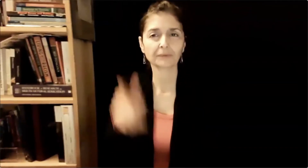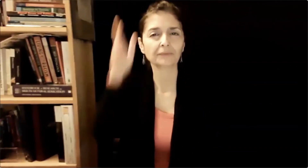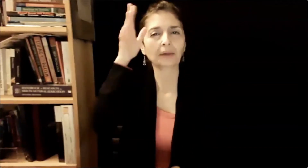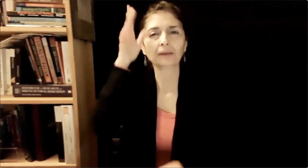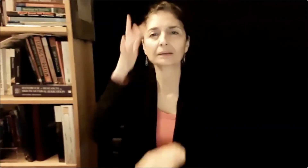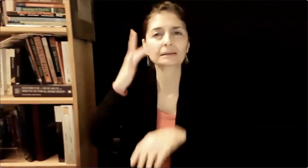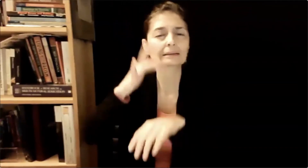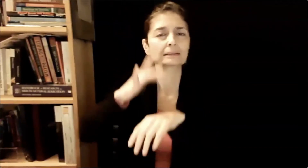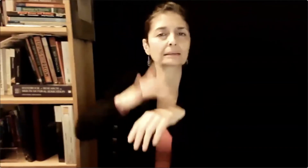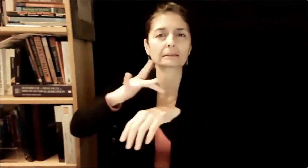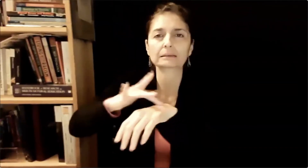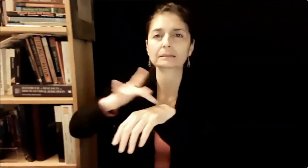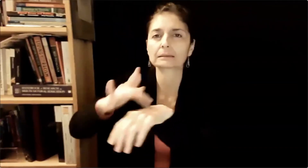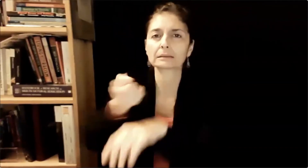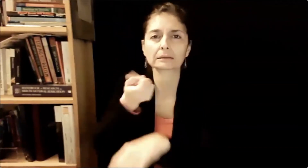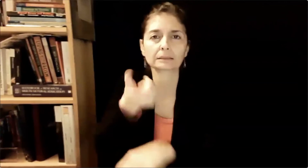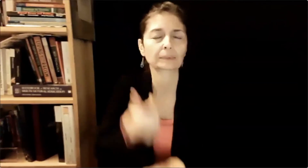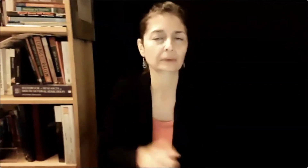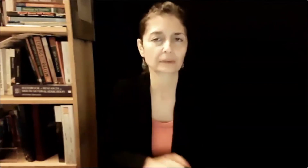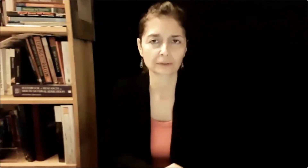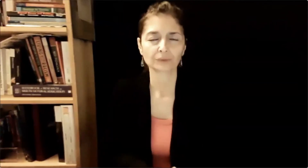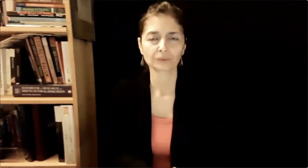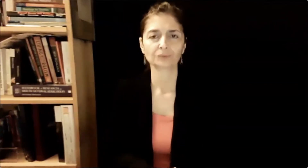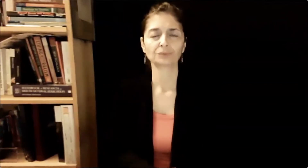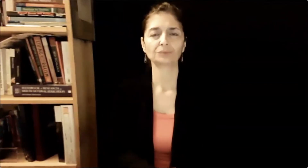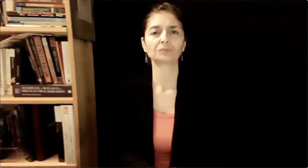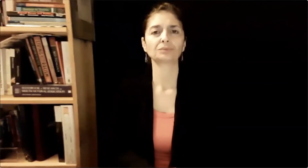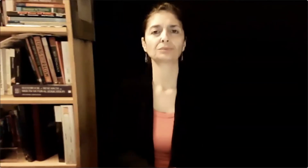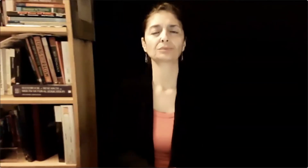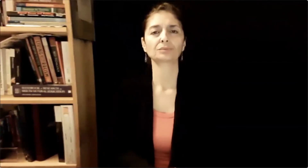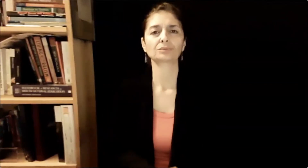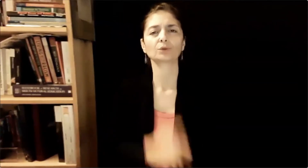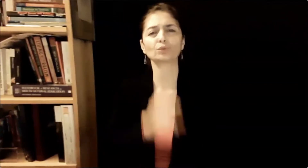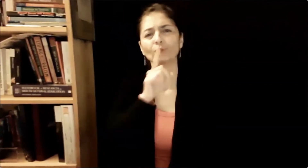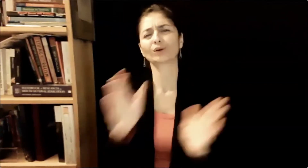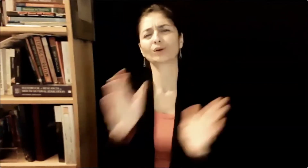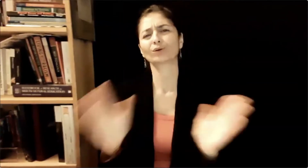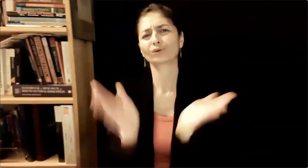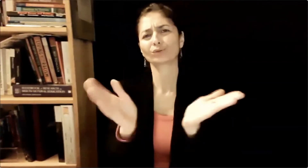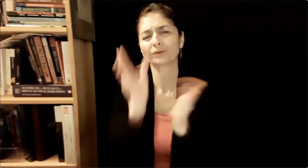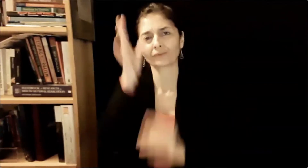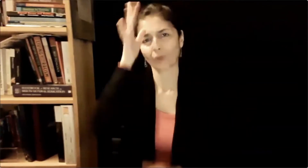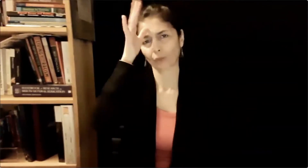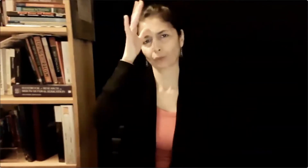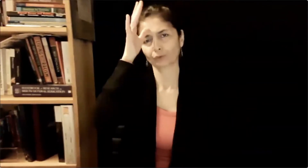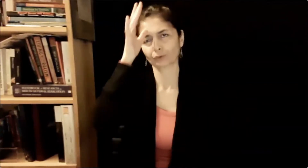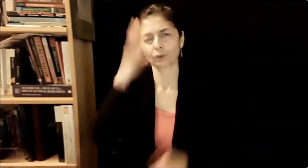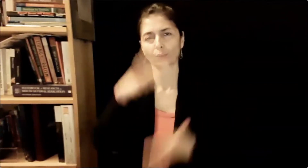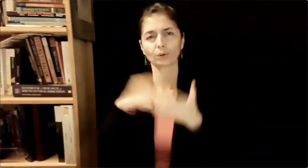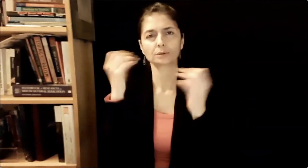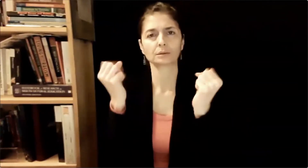discussions. With my father, it was more superficial. I really encourage fathers to